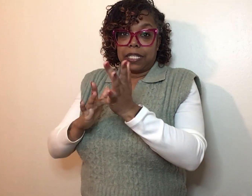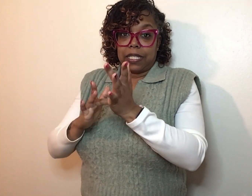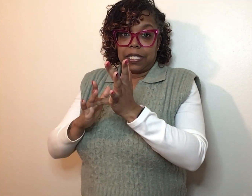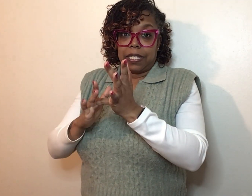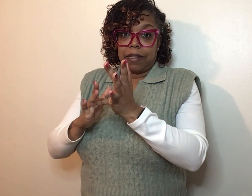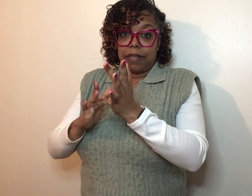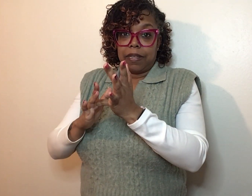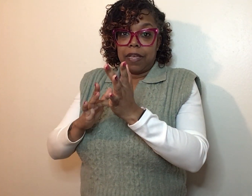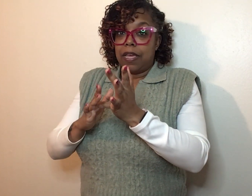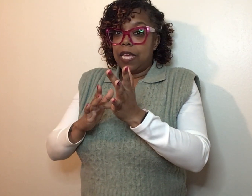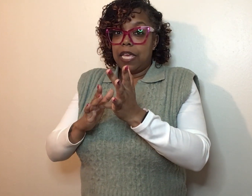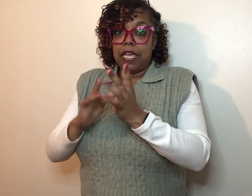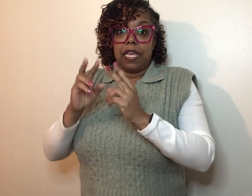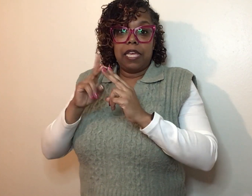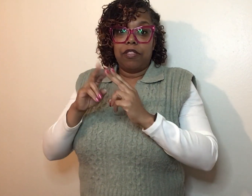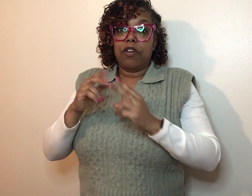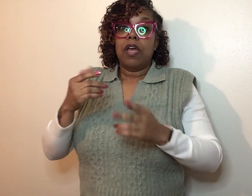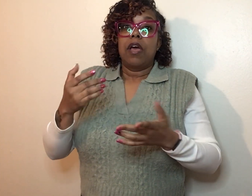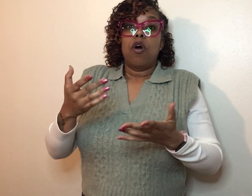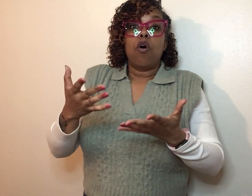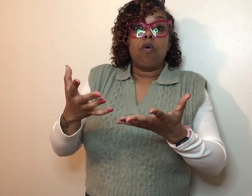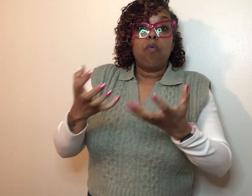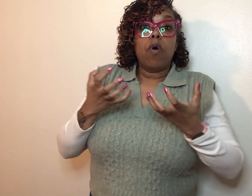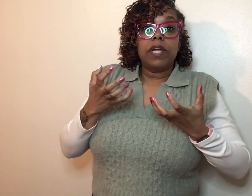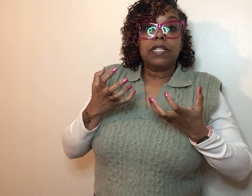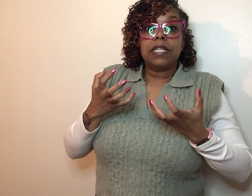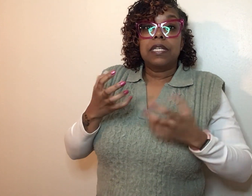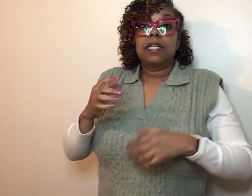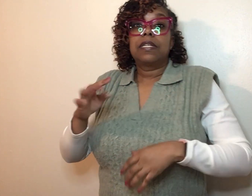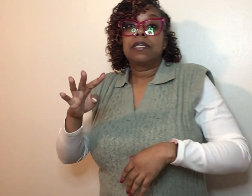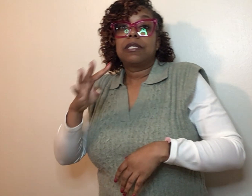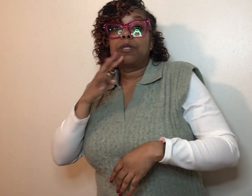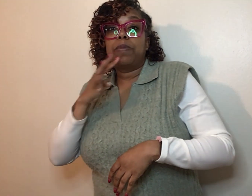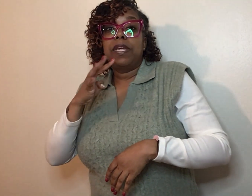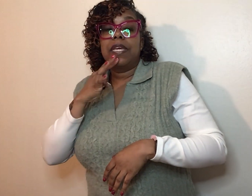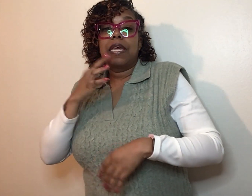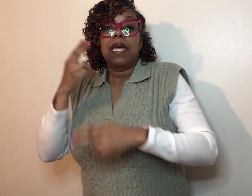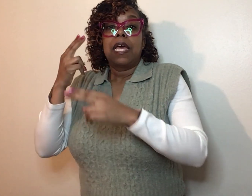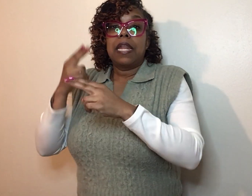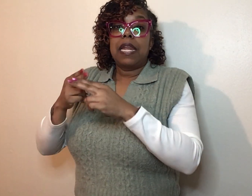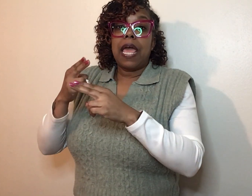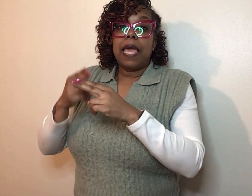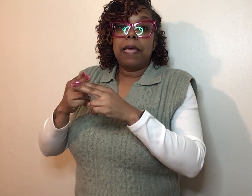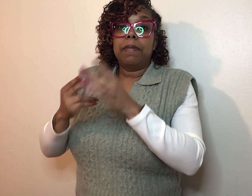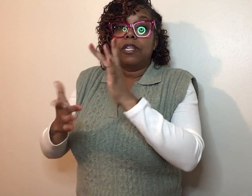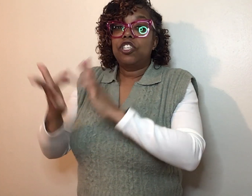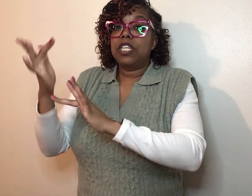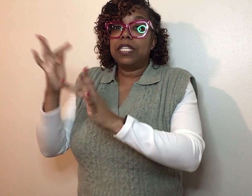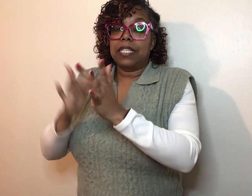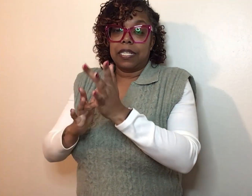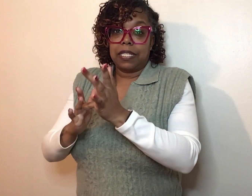Jesus. Either, or want, speak, name, Jesus.